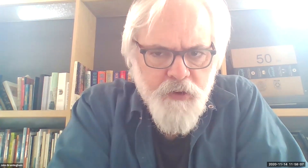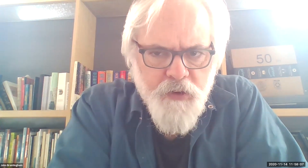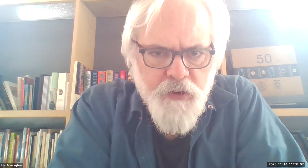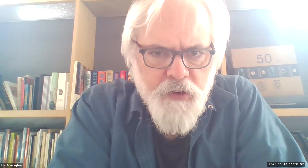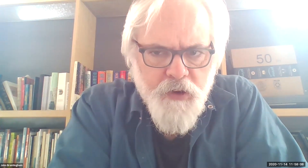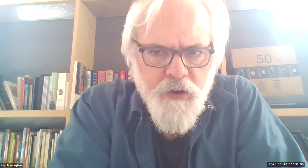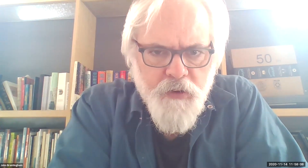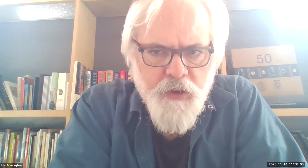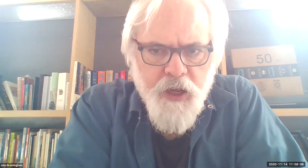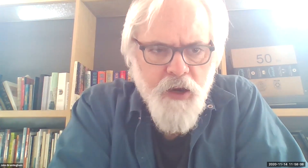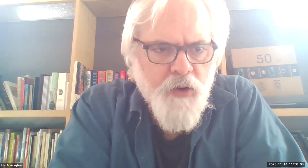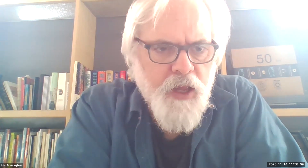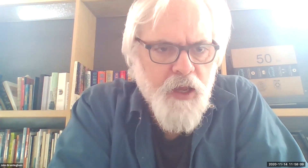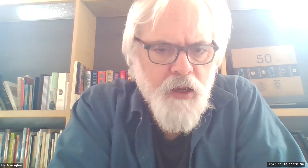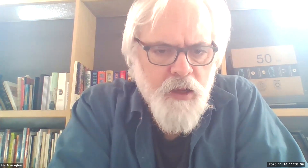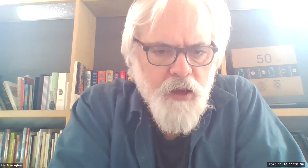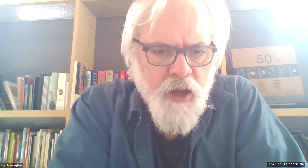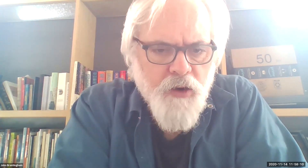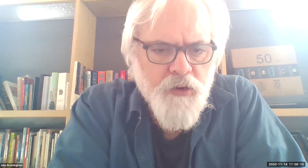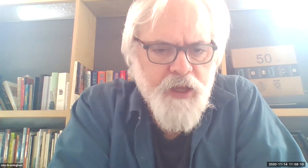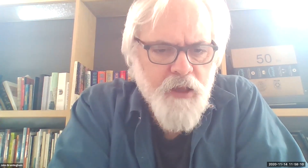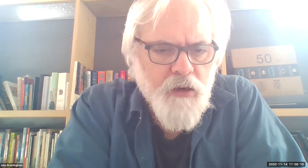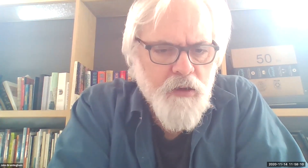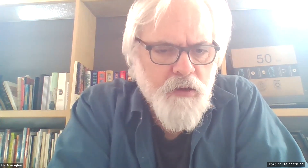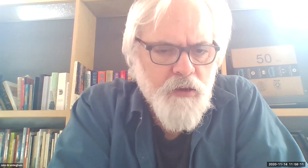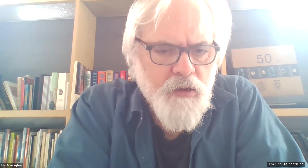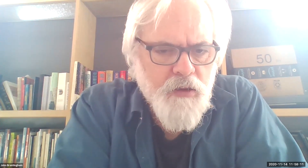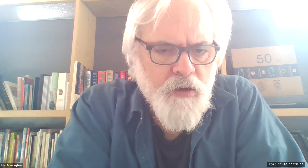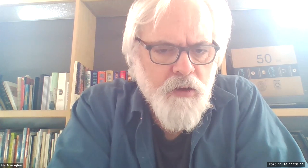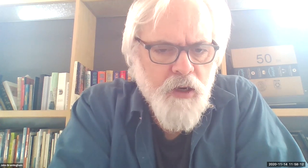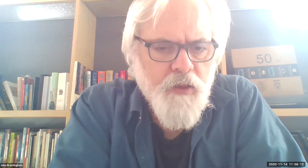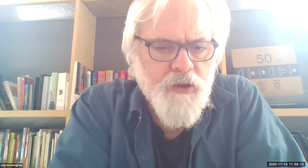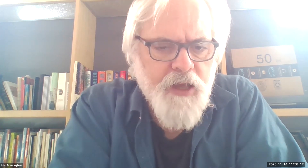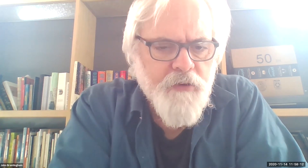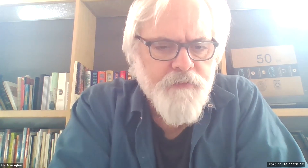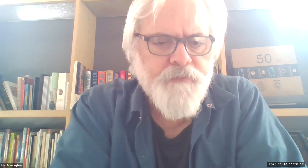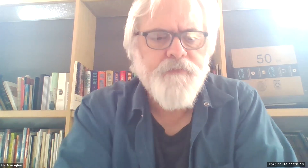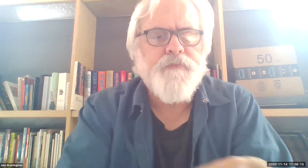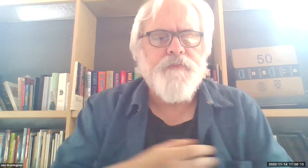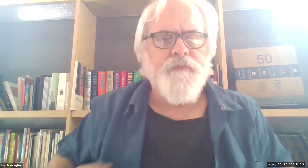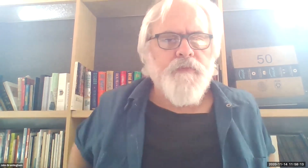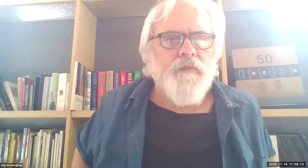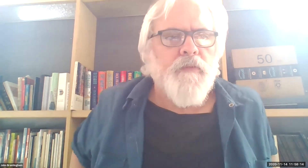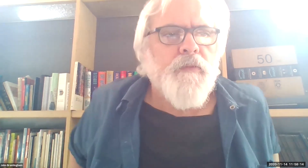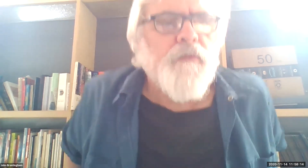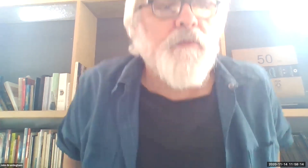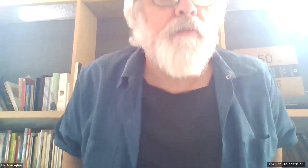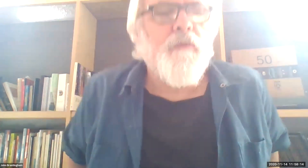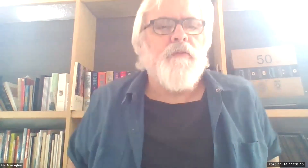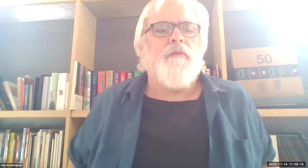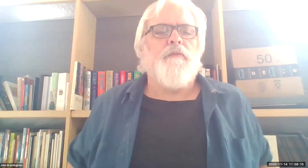from her thing. And I know Anne. I don't know Skylar. Are you there, Skylar?